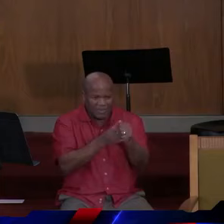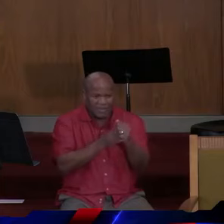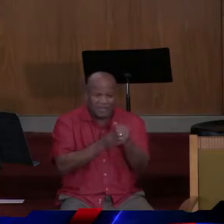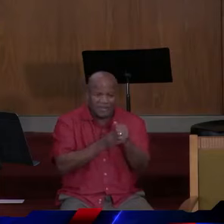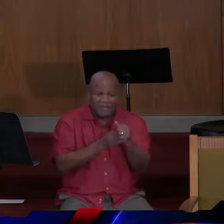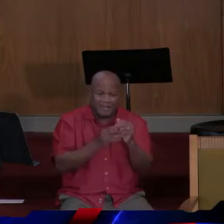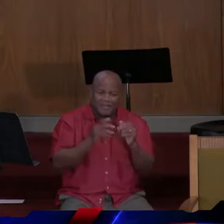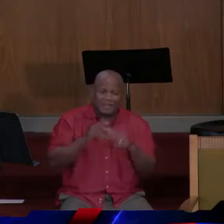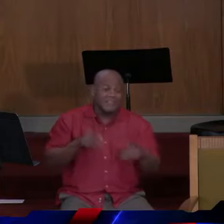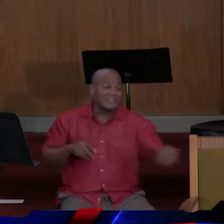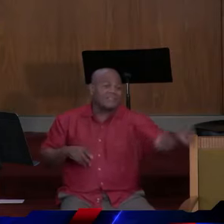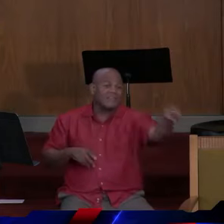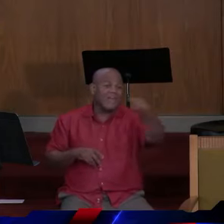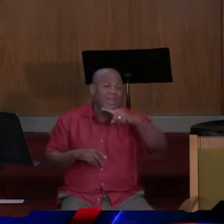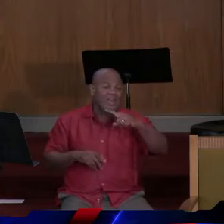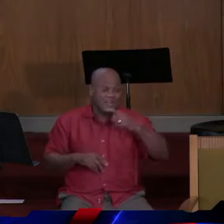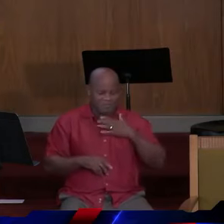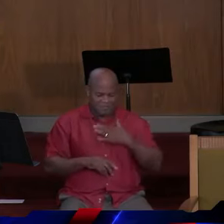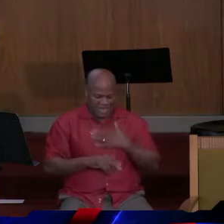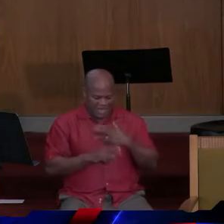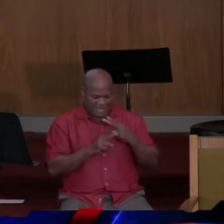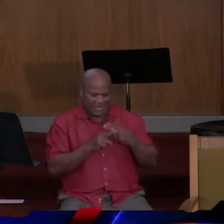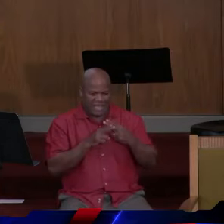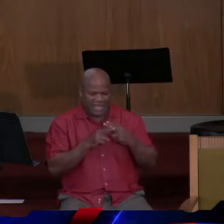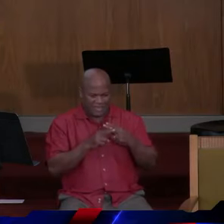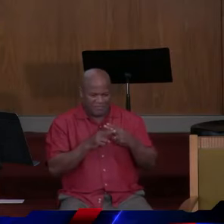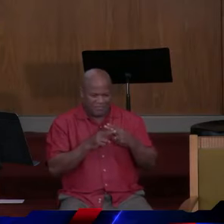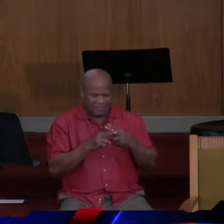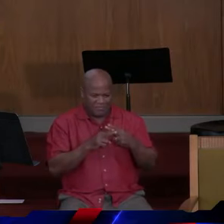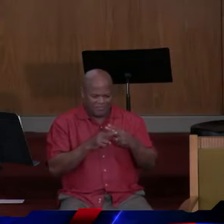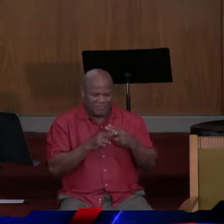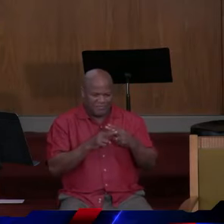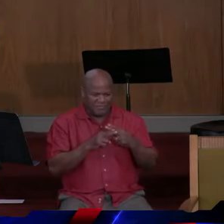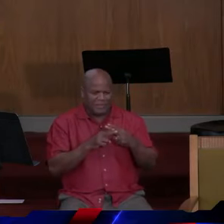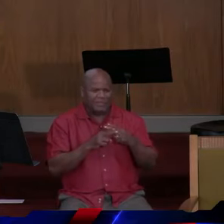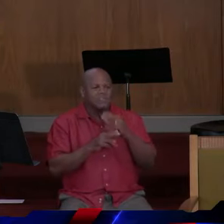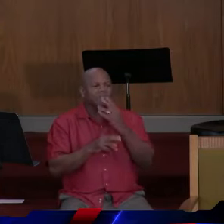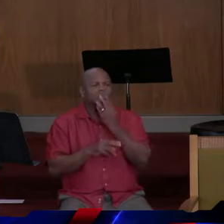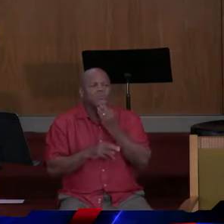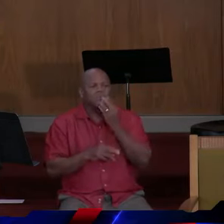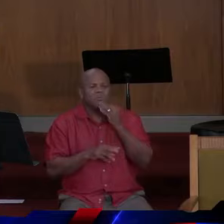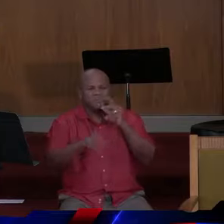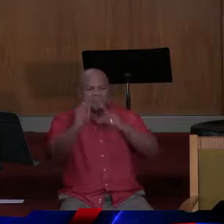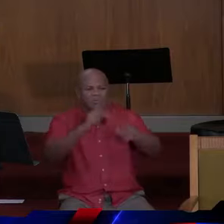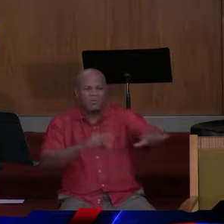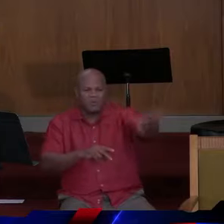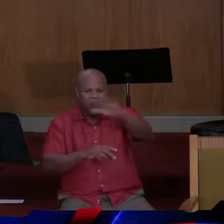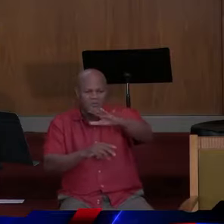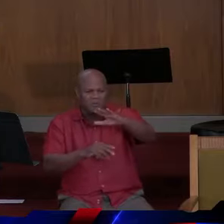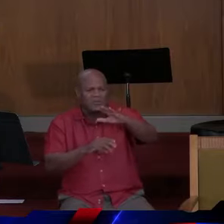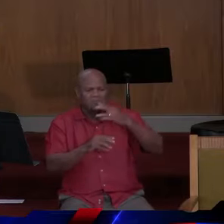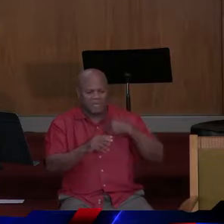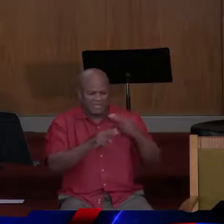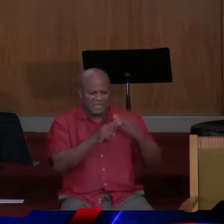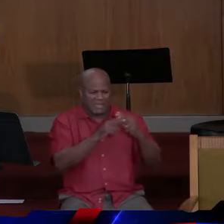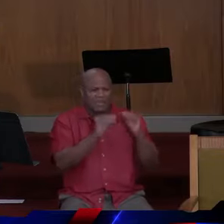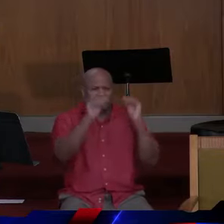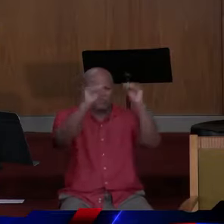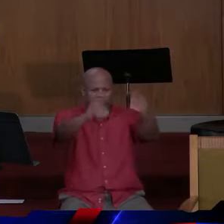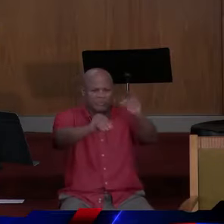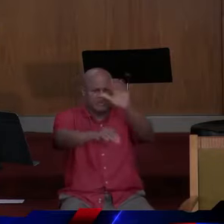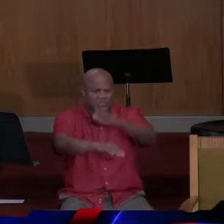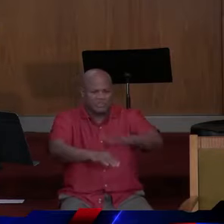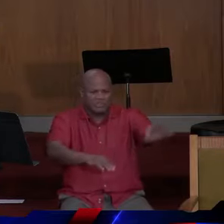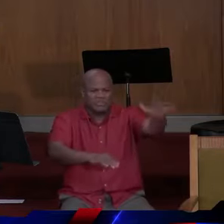my name upon the children of Israel. I tell you, we're a blessed fellowship. We're